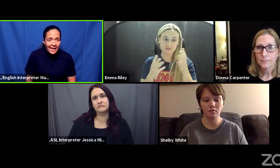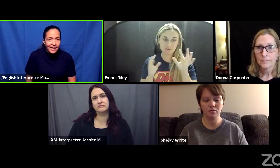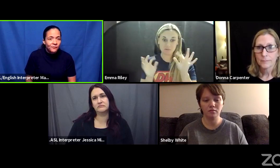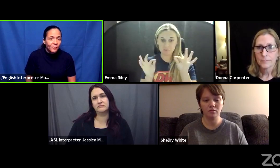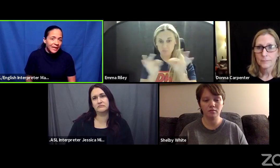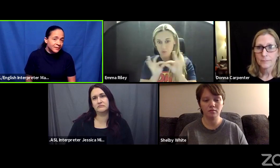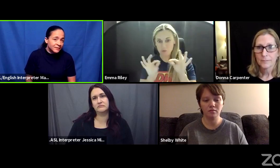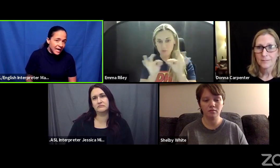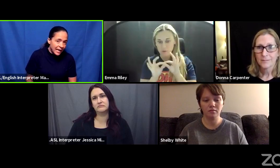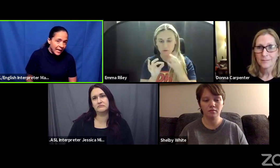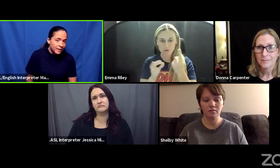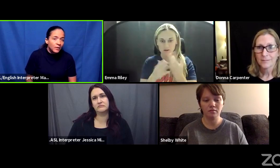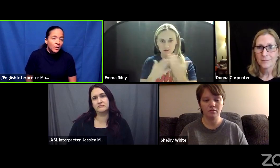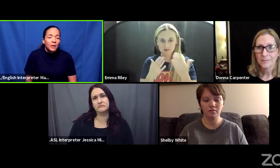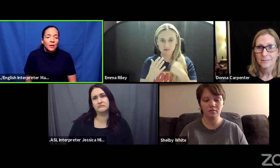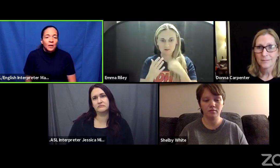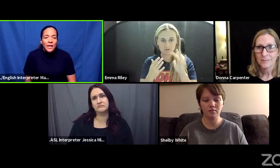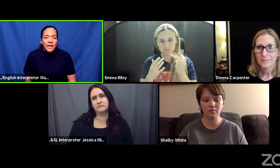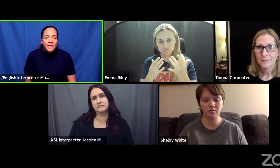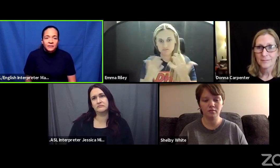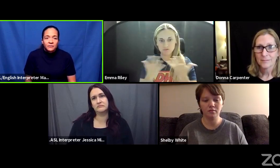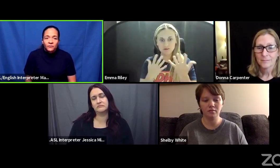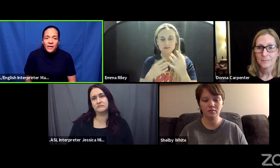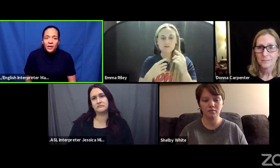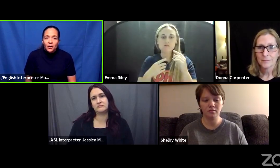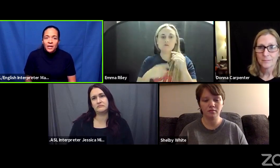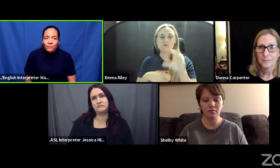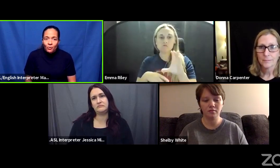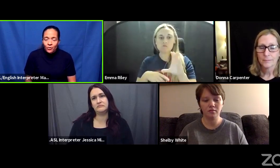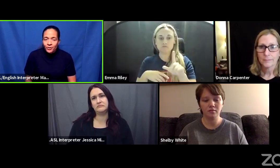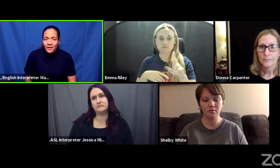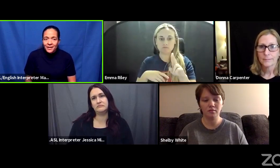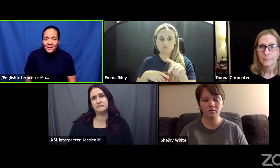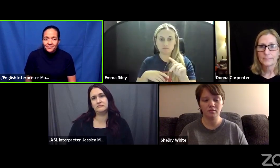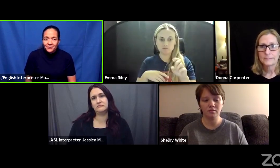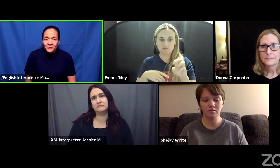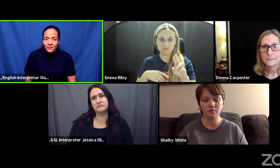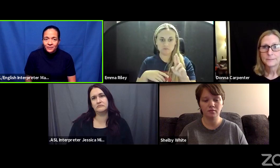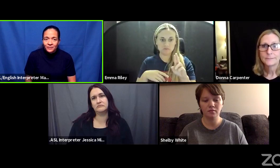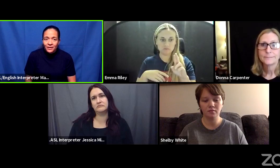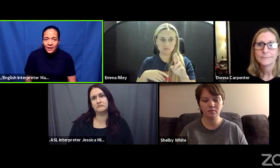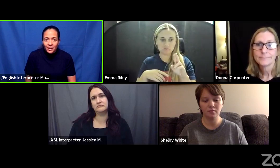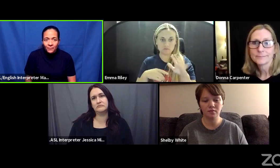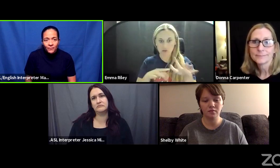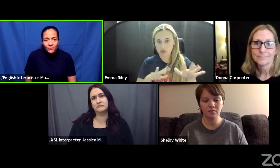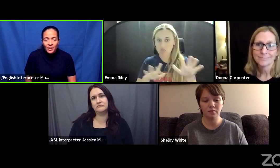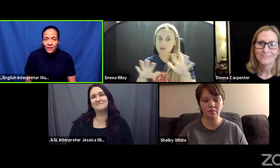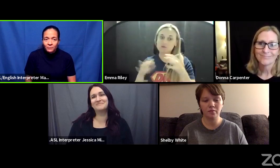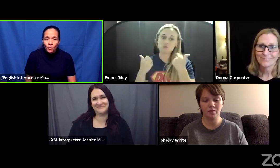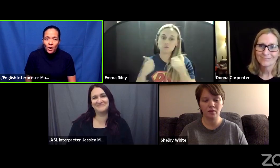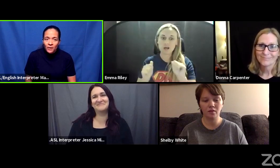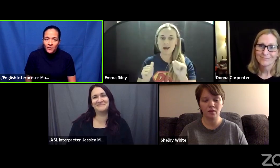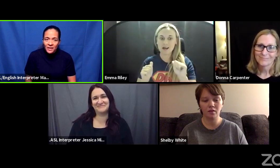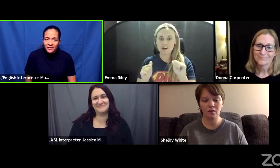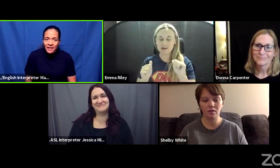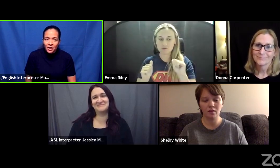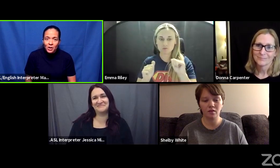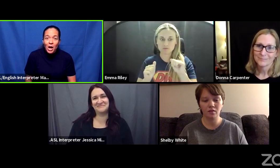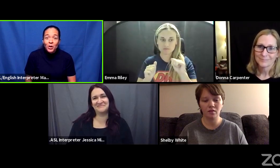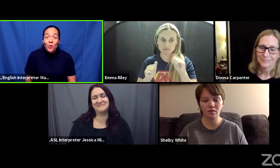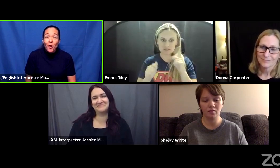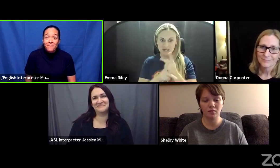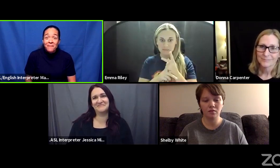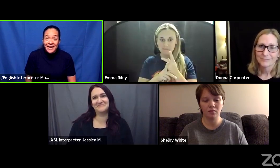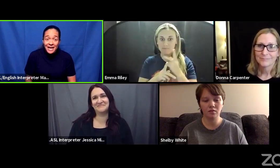own behalf when it's not. And it's very important. And this is one of the things